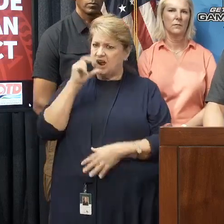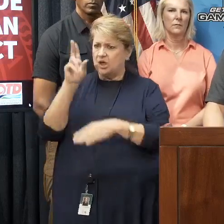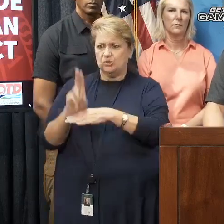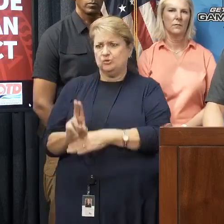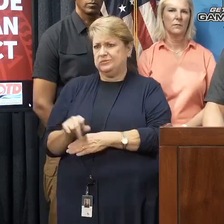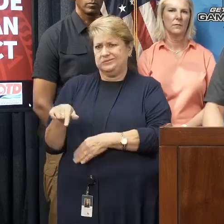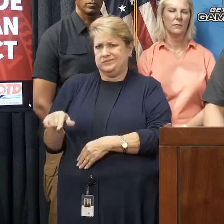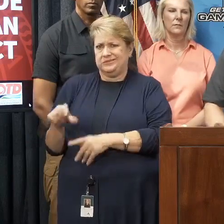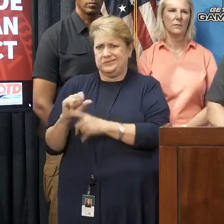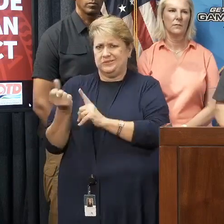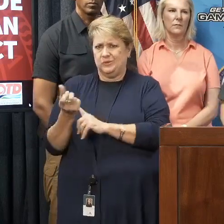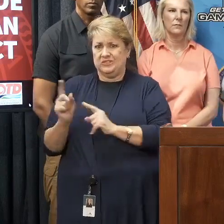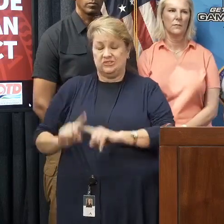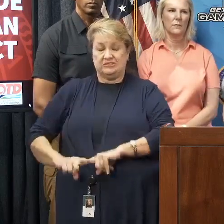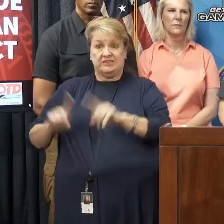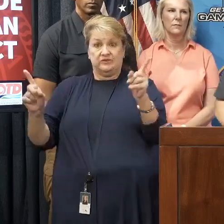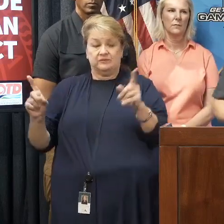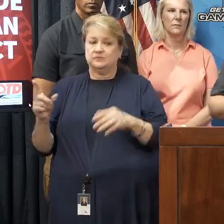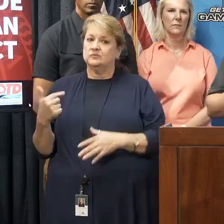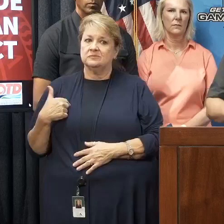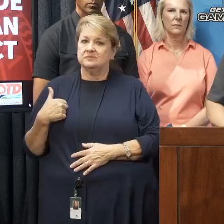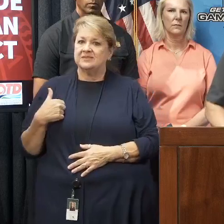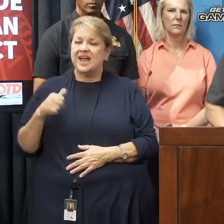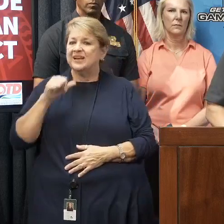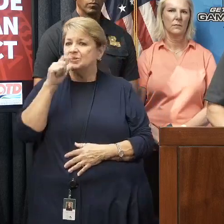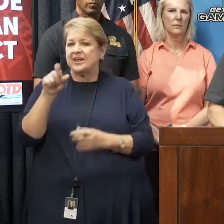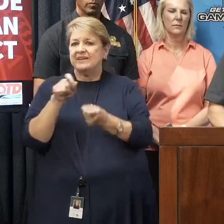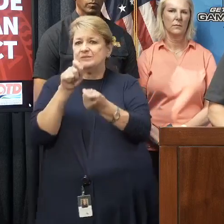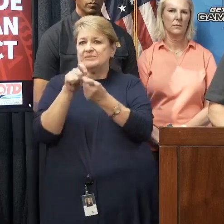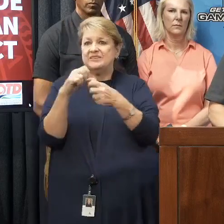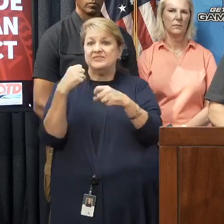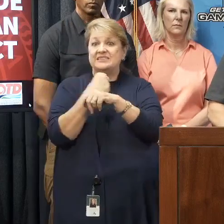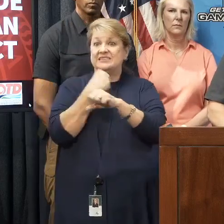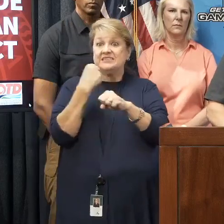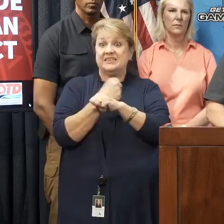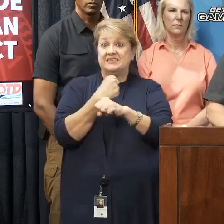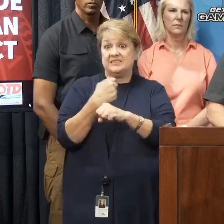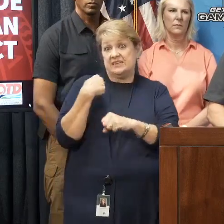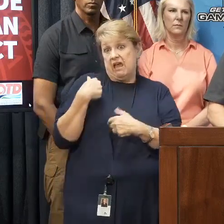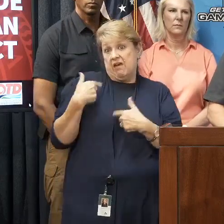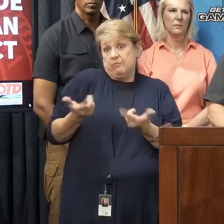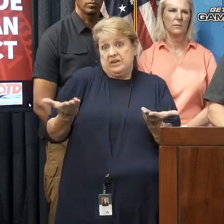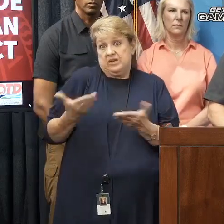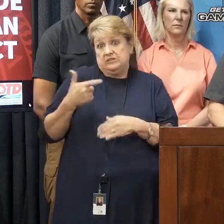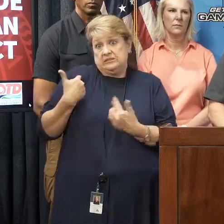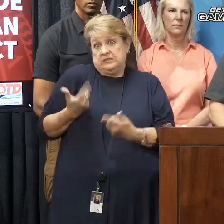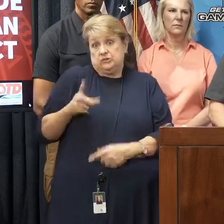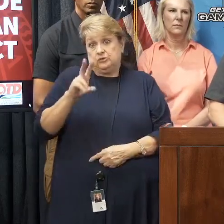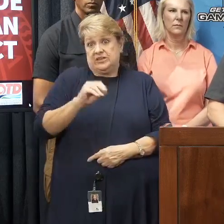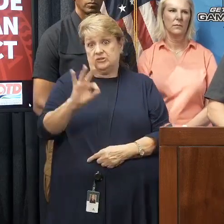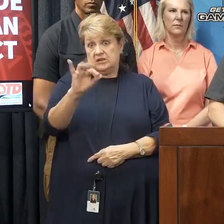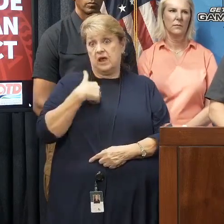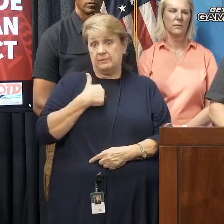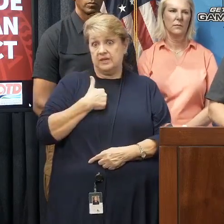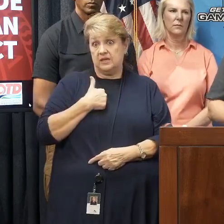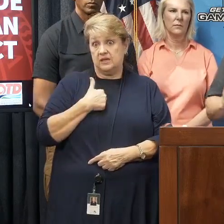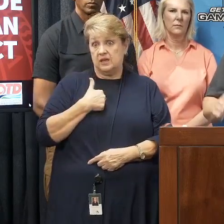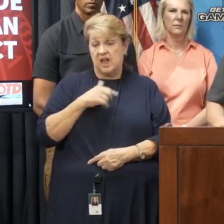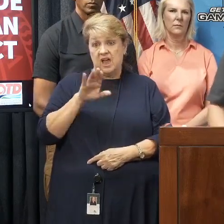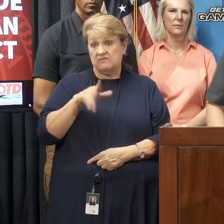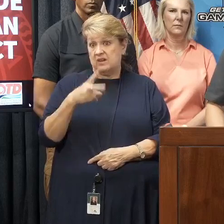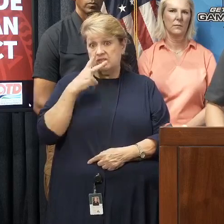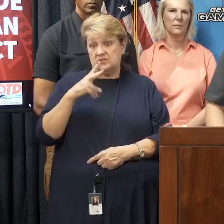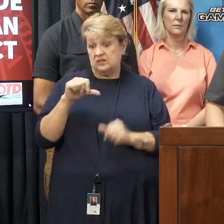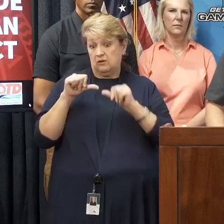obviously. Yeah, I don't have the specific statistics, but I've been here since 2009, and this is the worst stretch